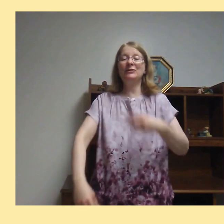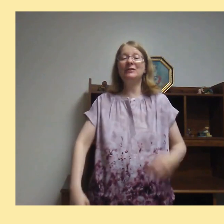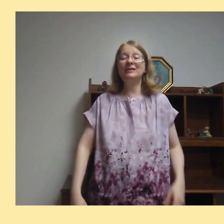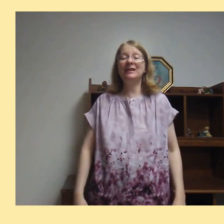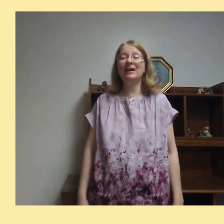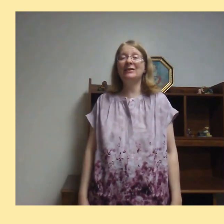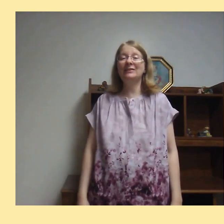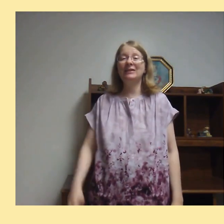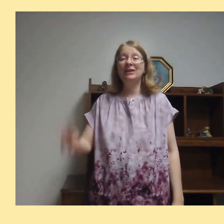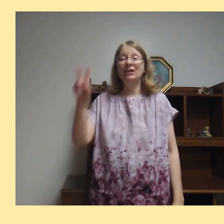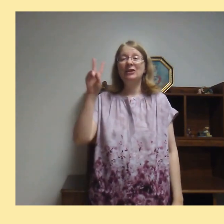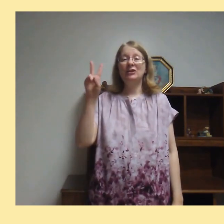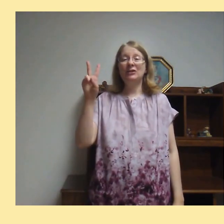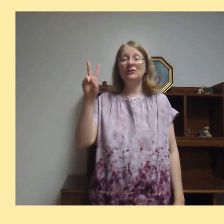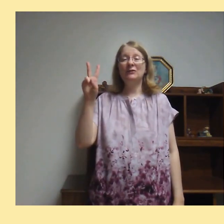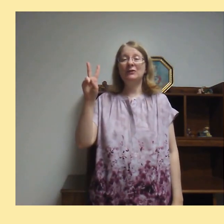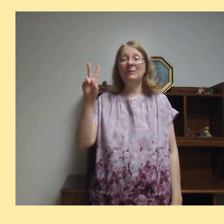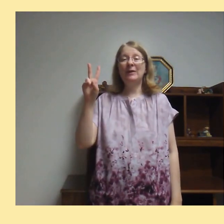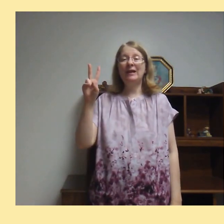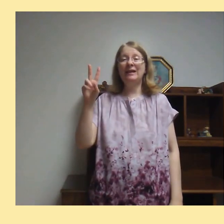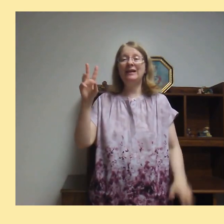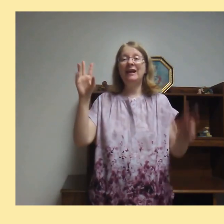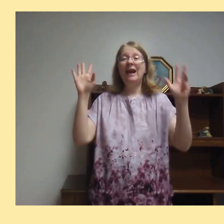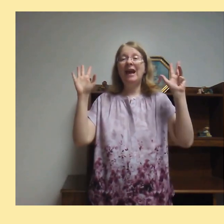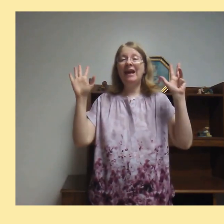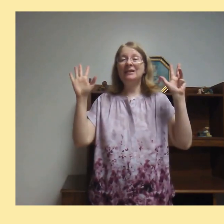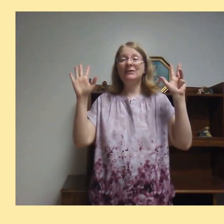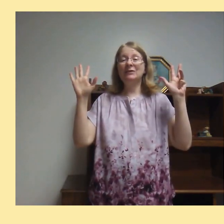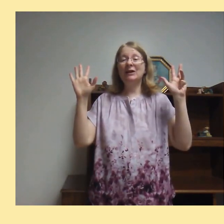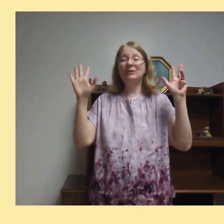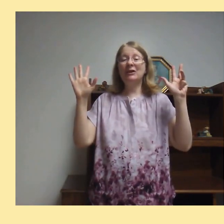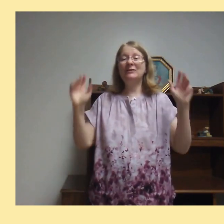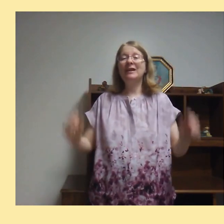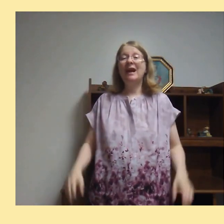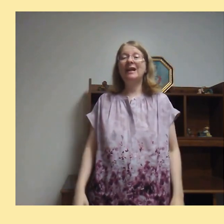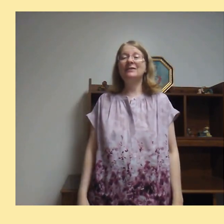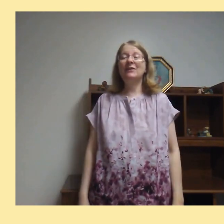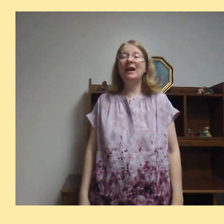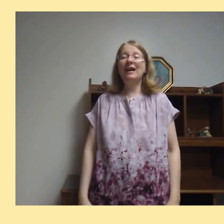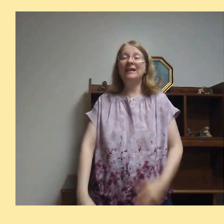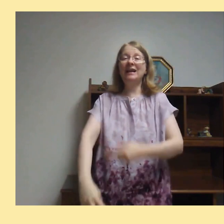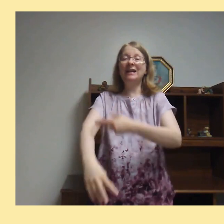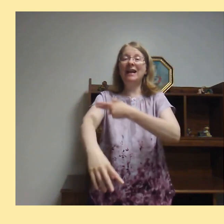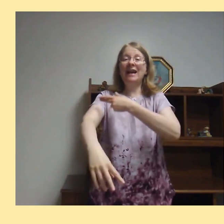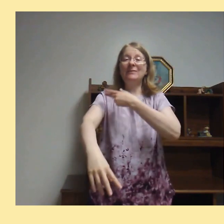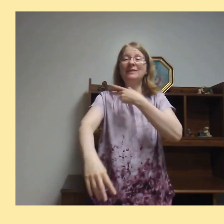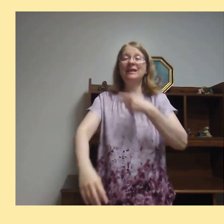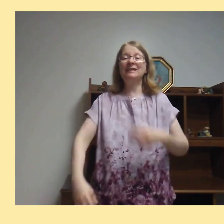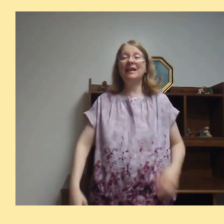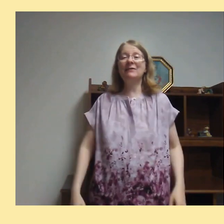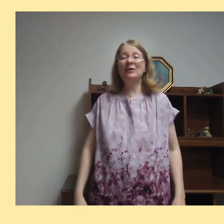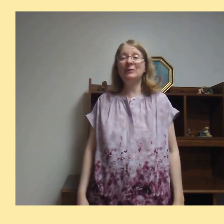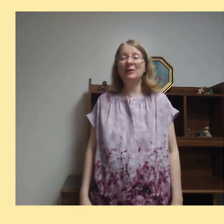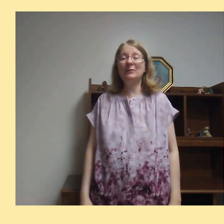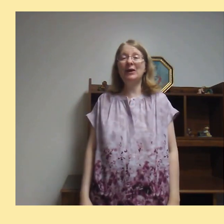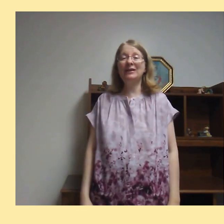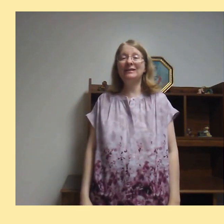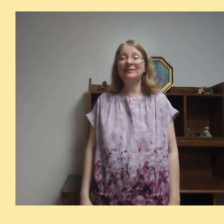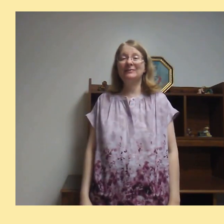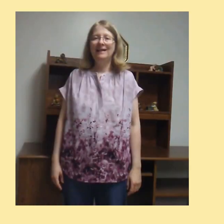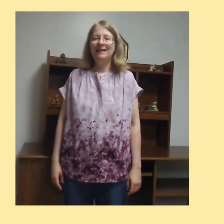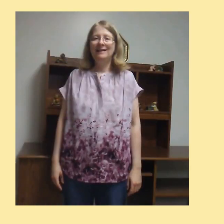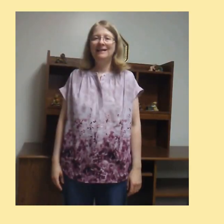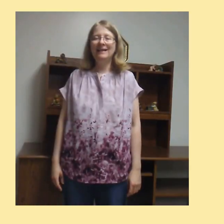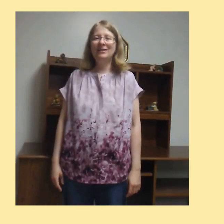to sell. Two for a penny, eight for a groat, as fine young lambs as ever were